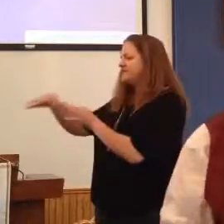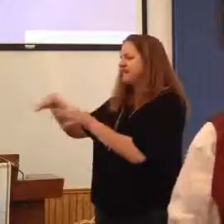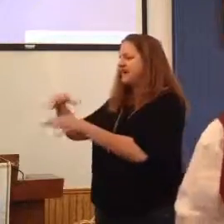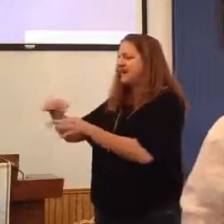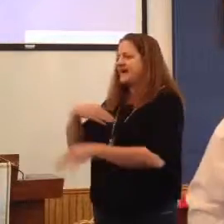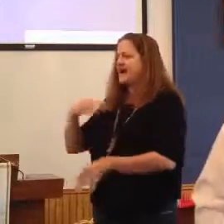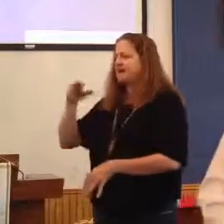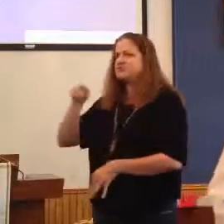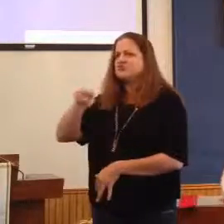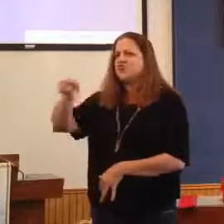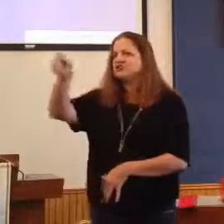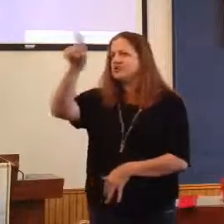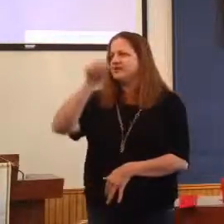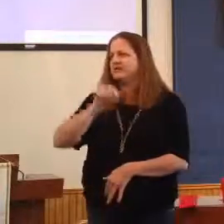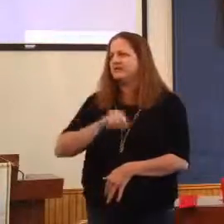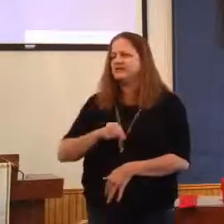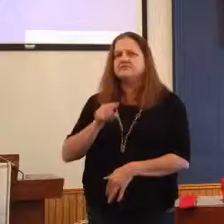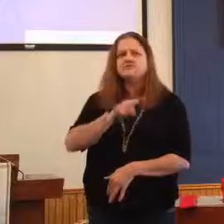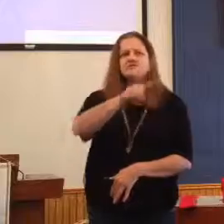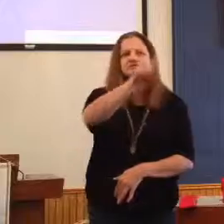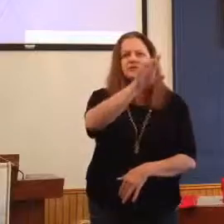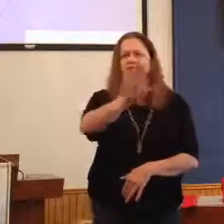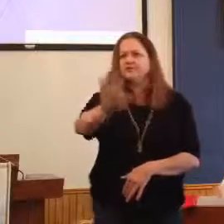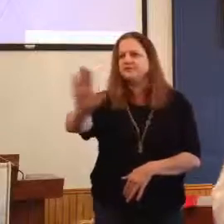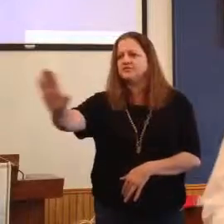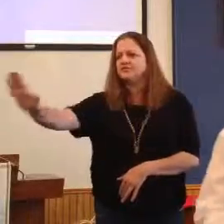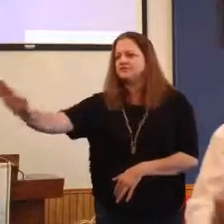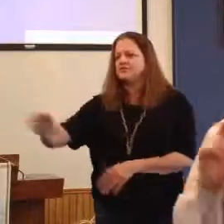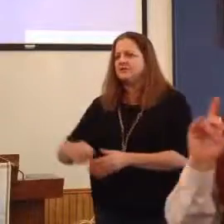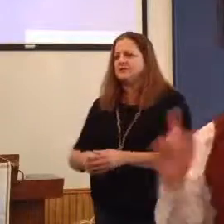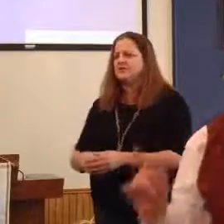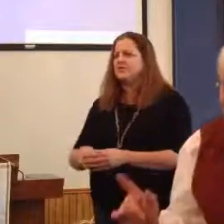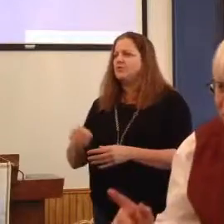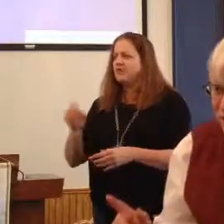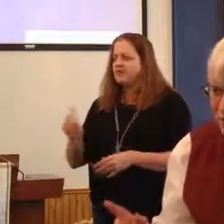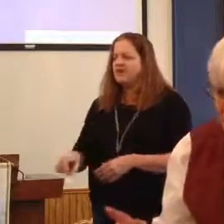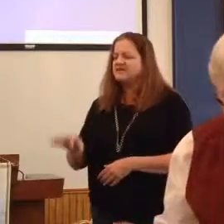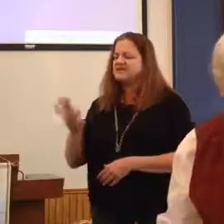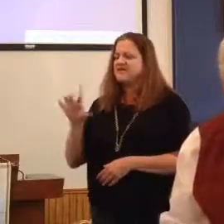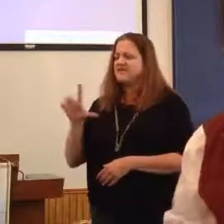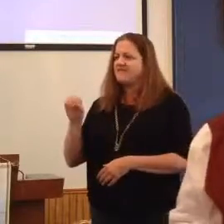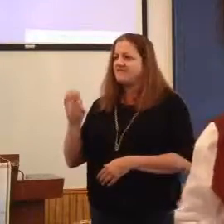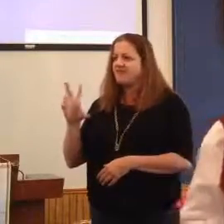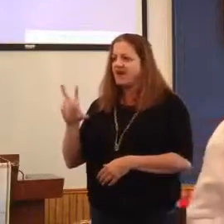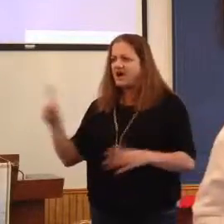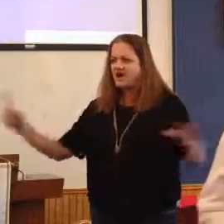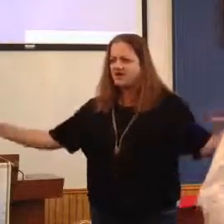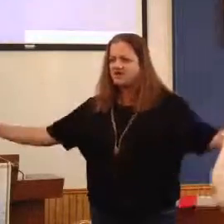We need to flock together.